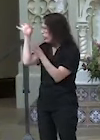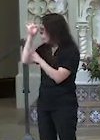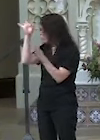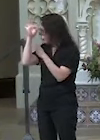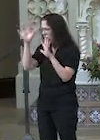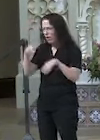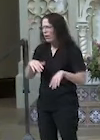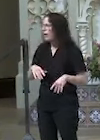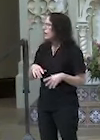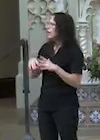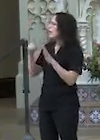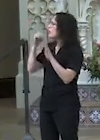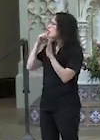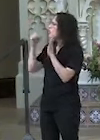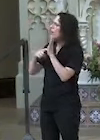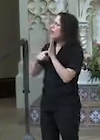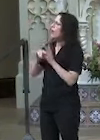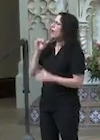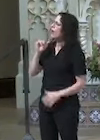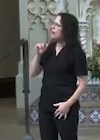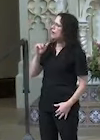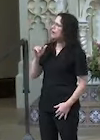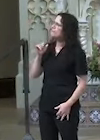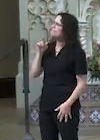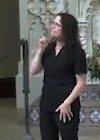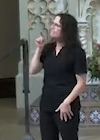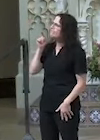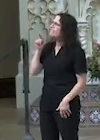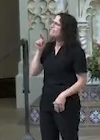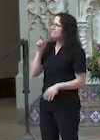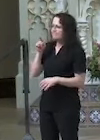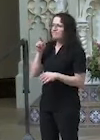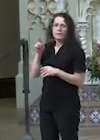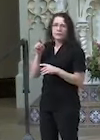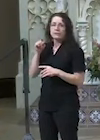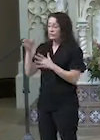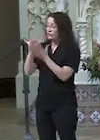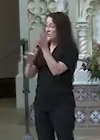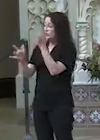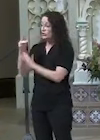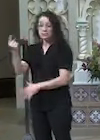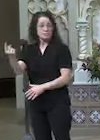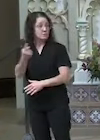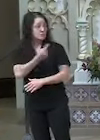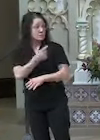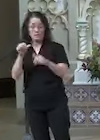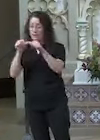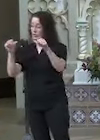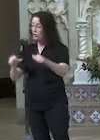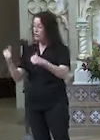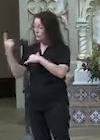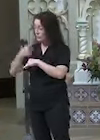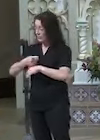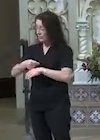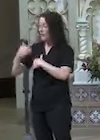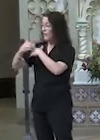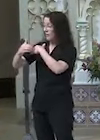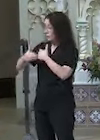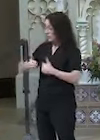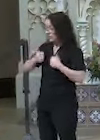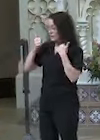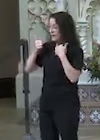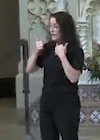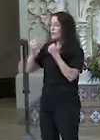to recognize that the one that will come to us at this altar today, the bread of life,